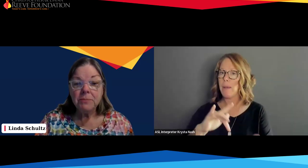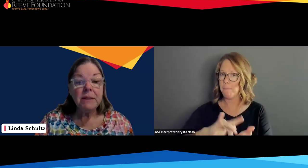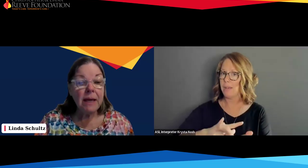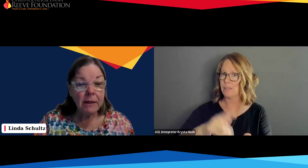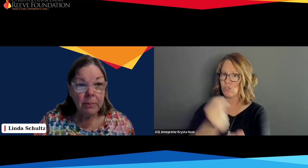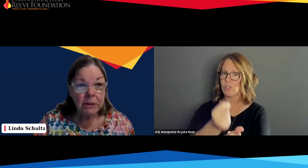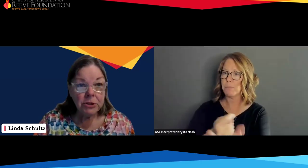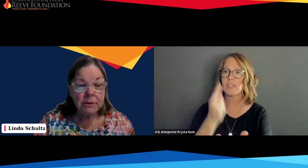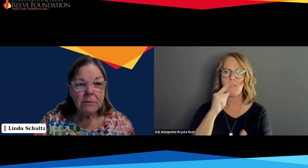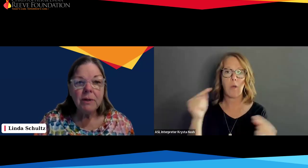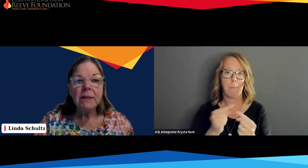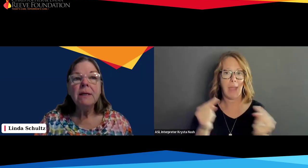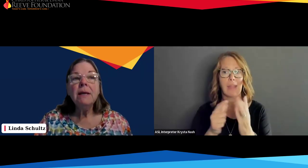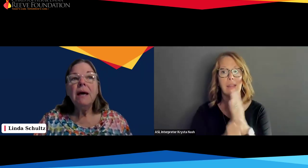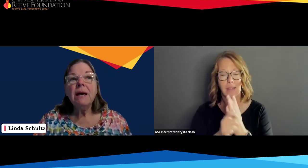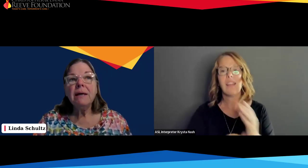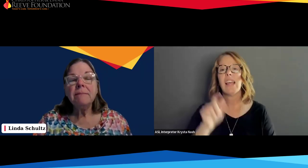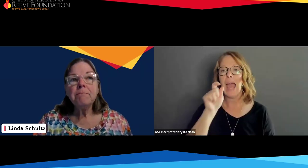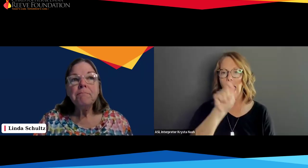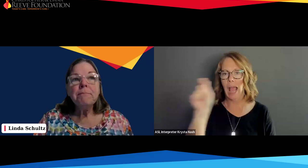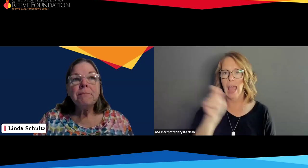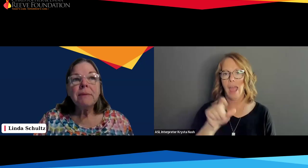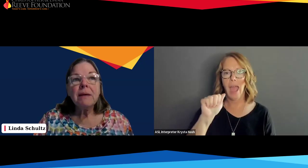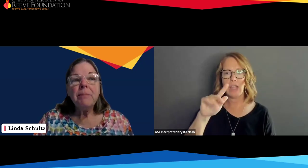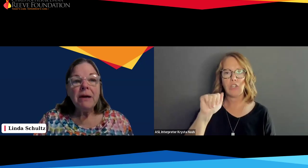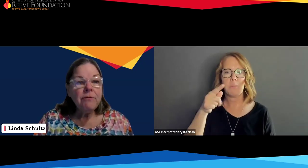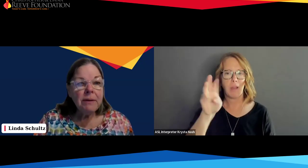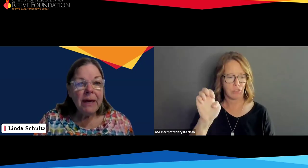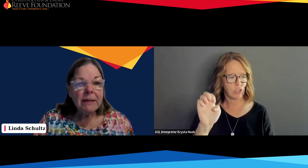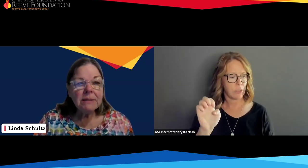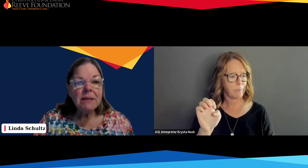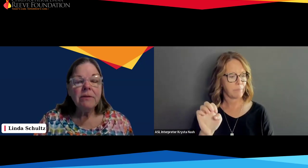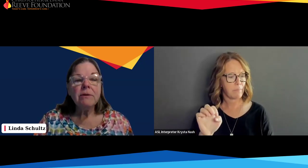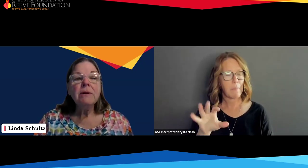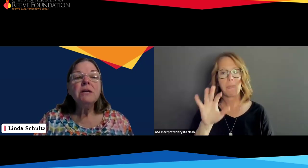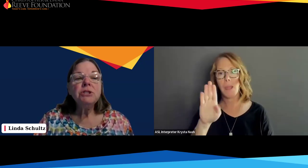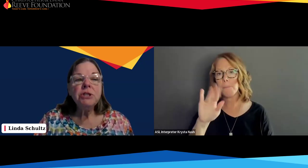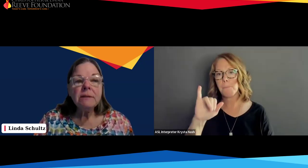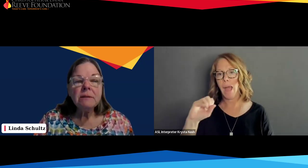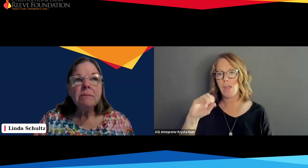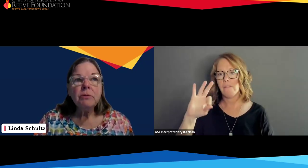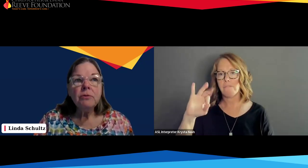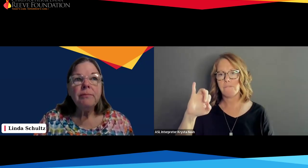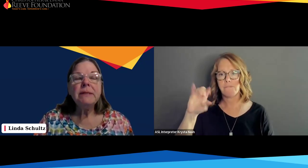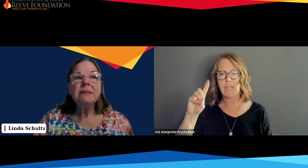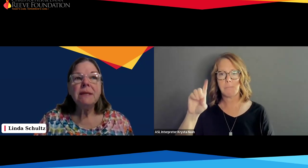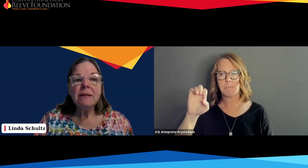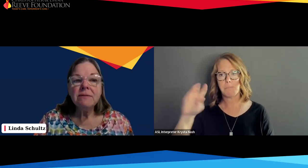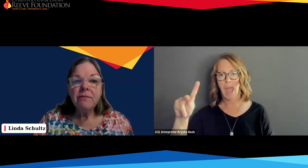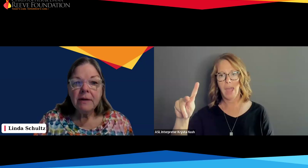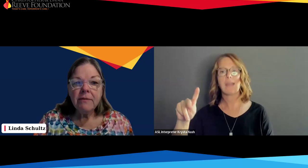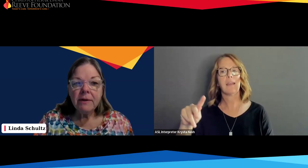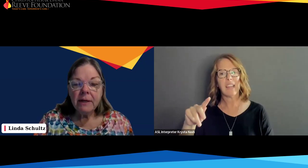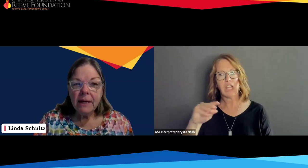for pain management. Acupuncture is one. Um, Biofeedback is another. Gentle